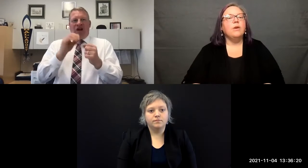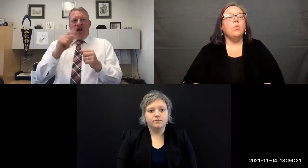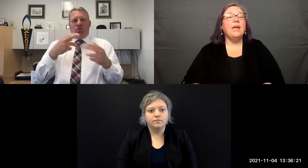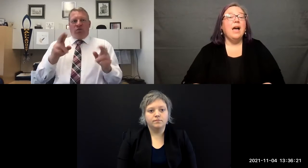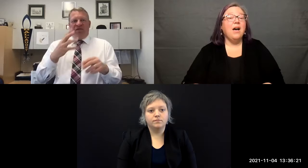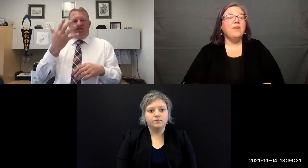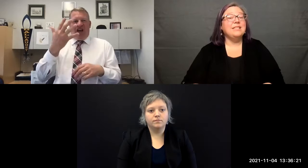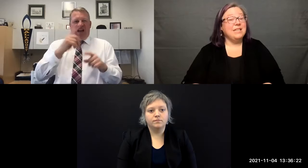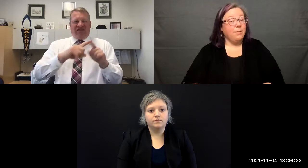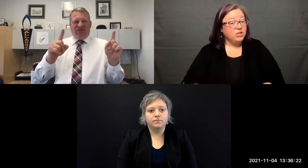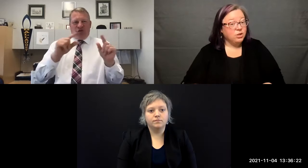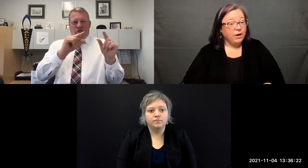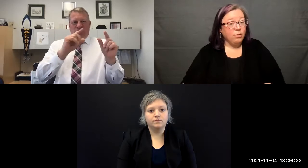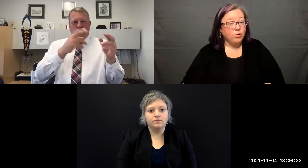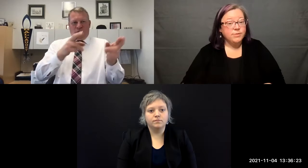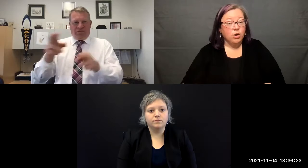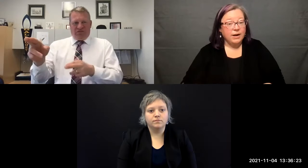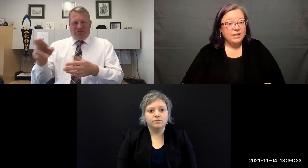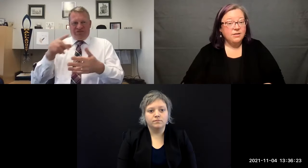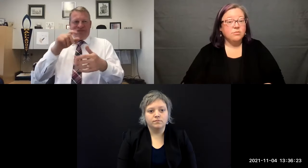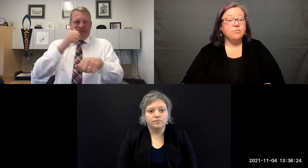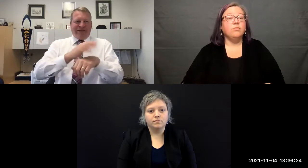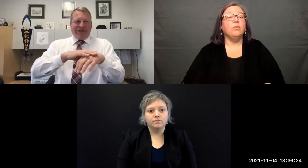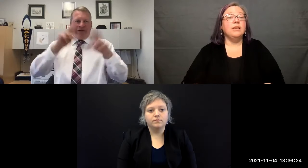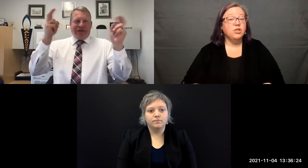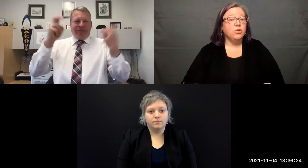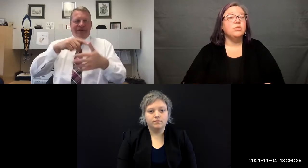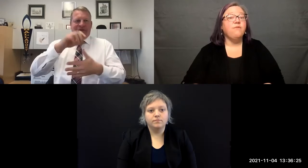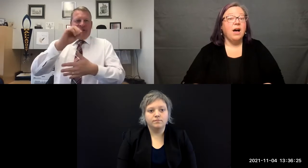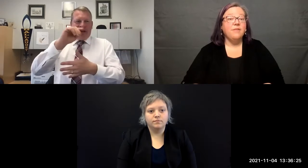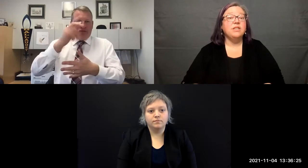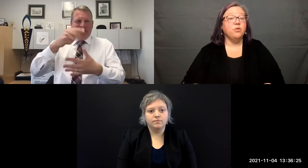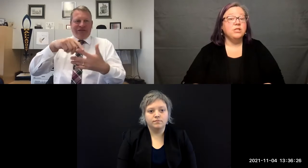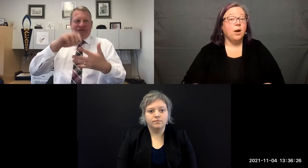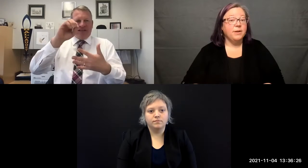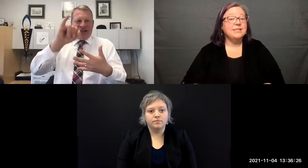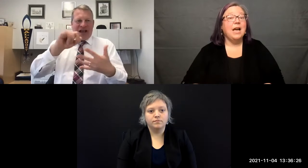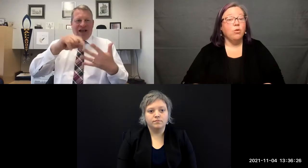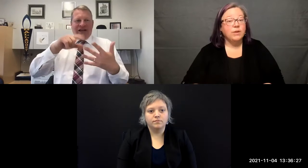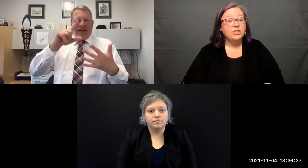We have established the breakout rooms already into those 5 different topics: outreach,